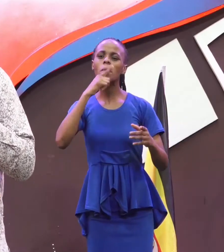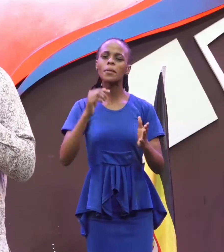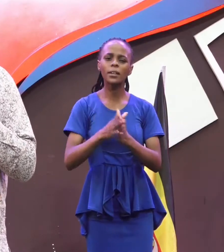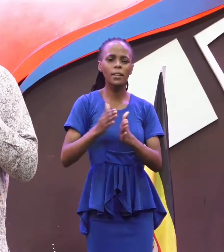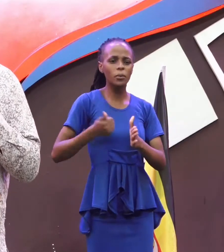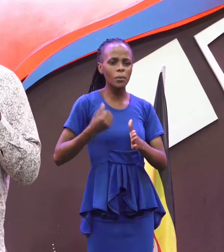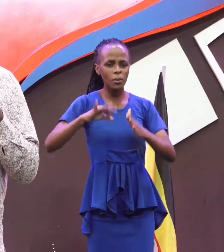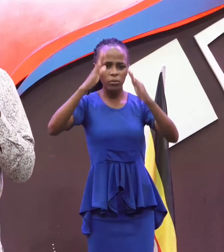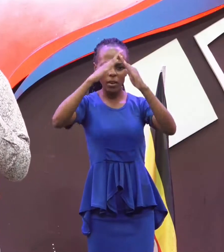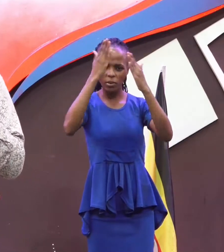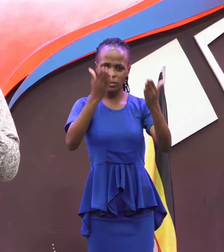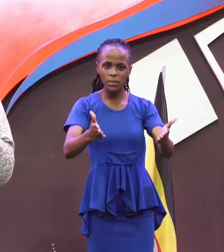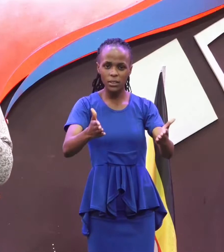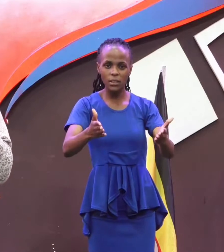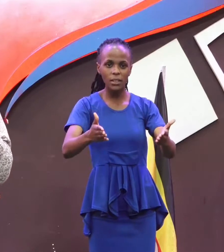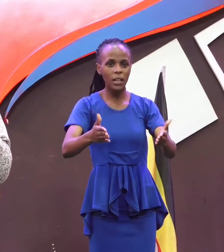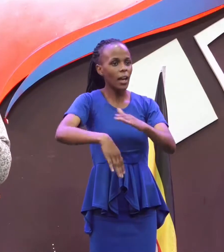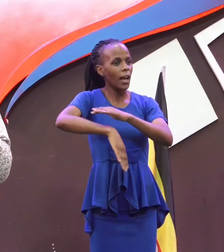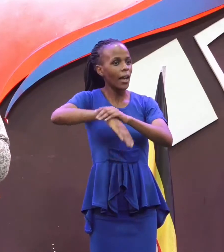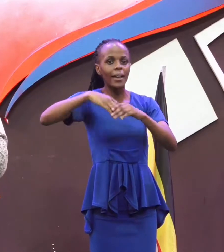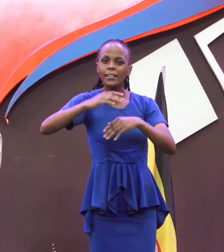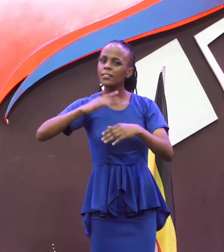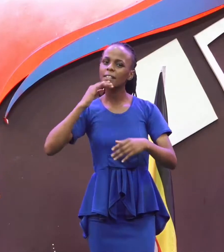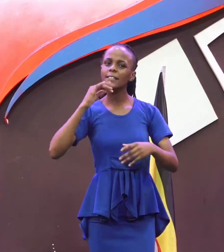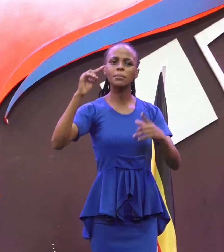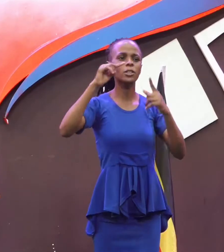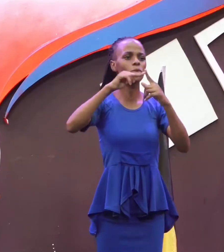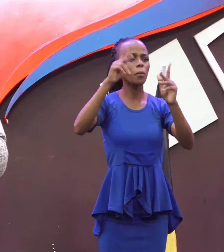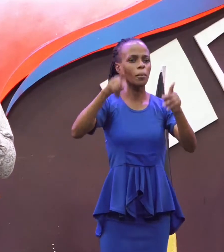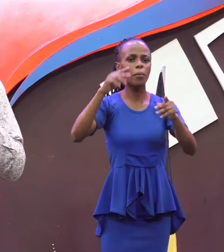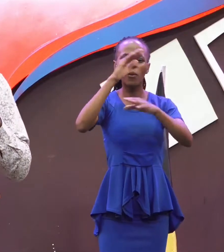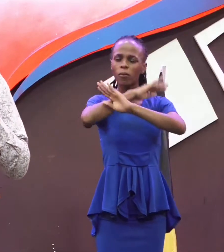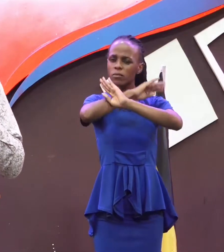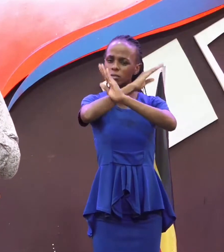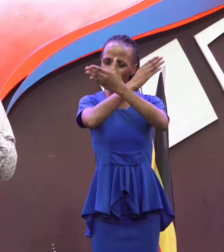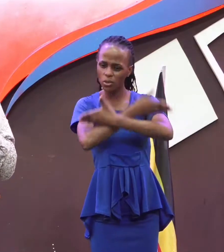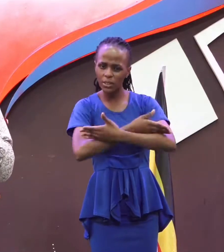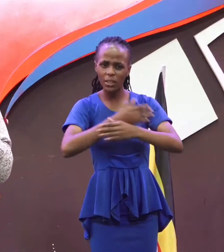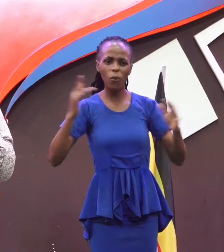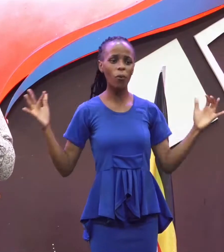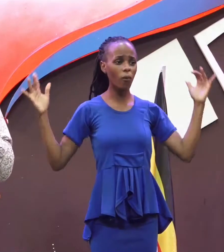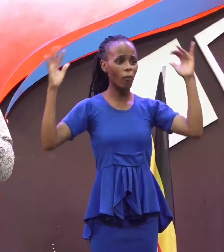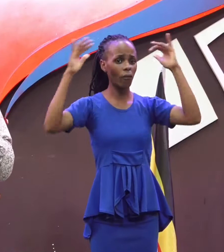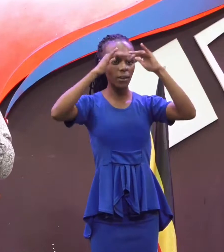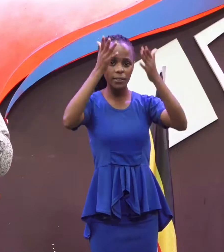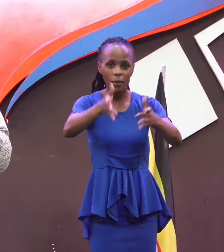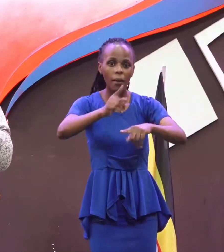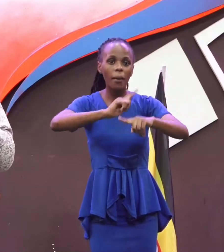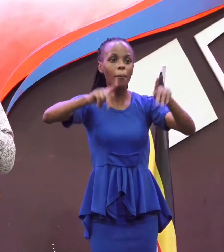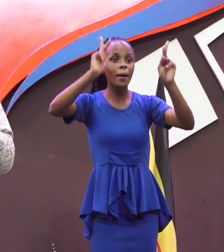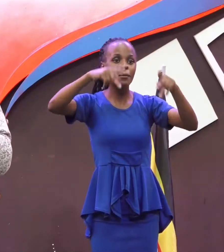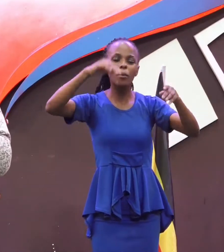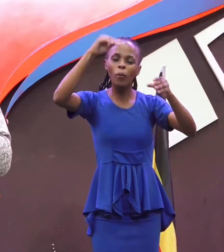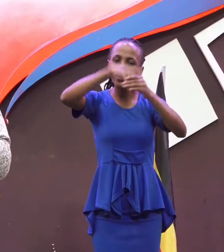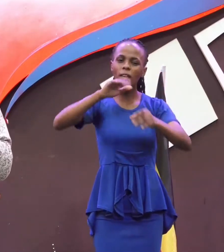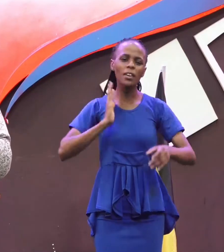saying. They are men and women of this house. I'm not merely talking about the people of UCC who are gathering